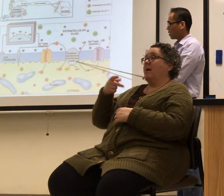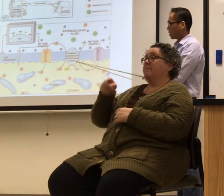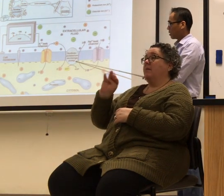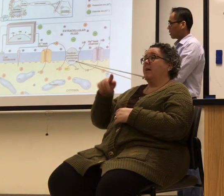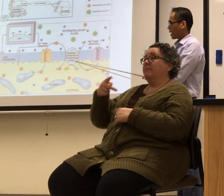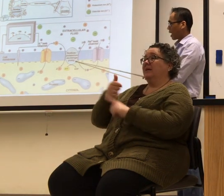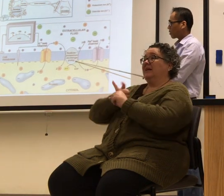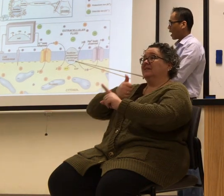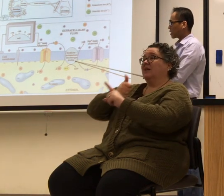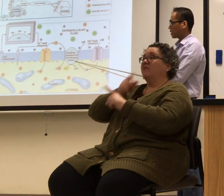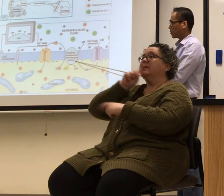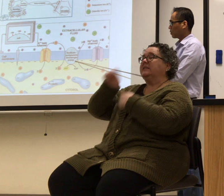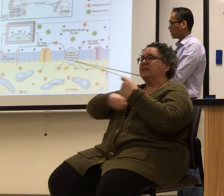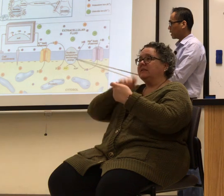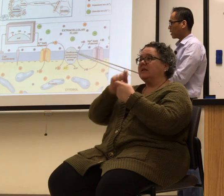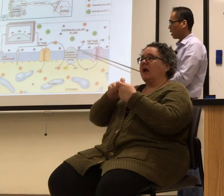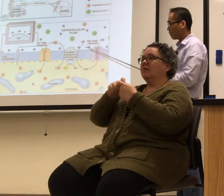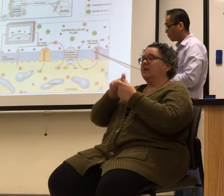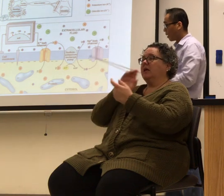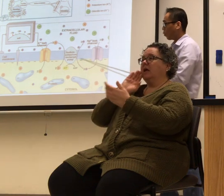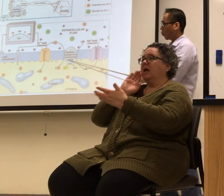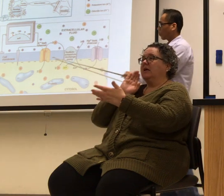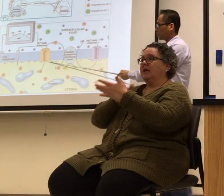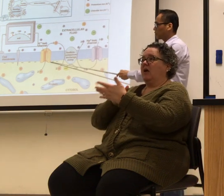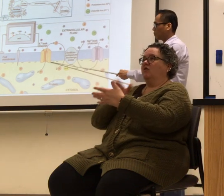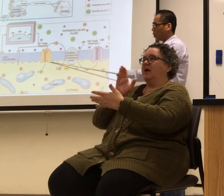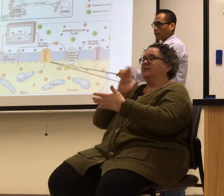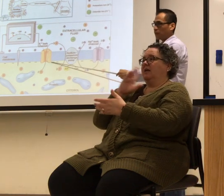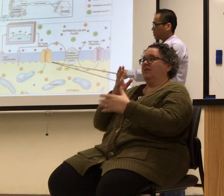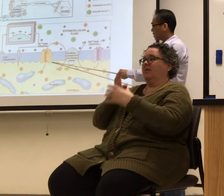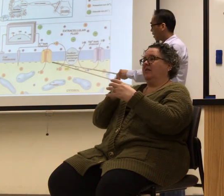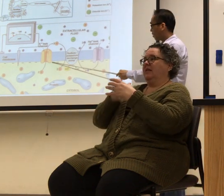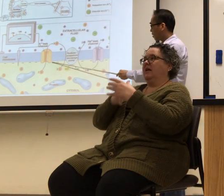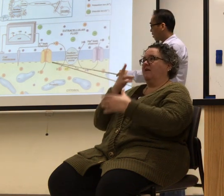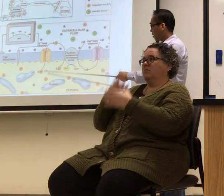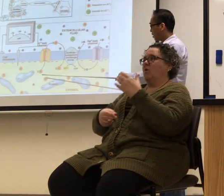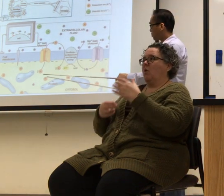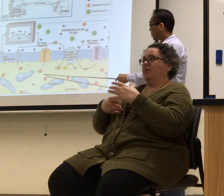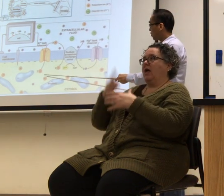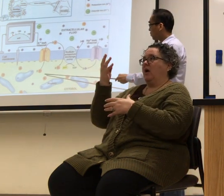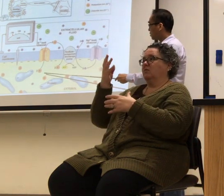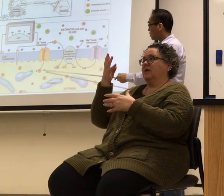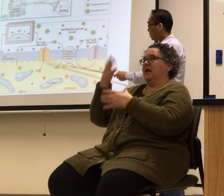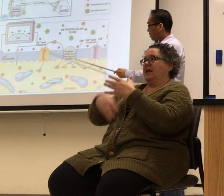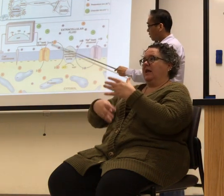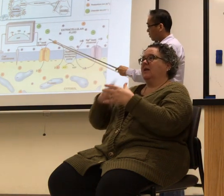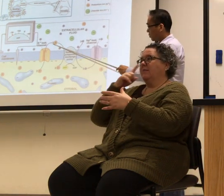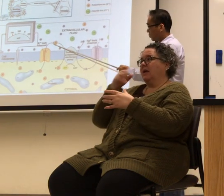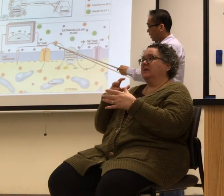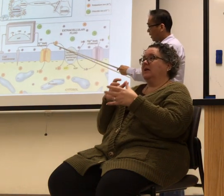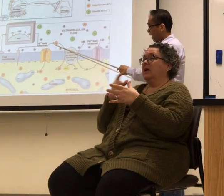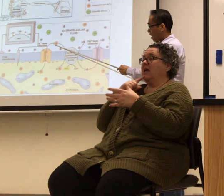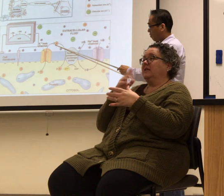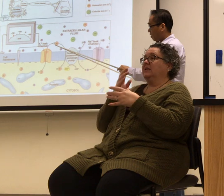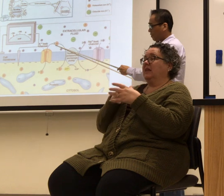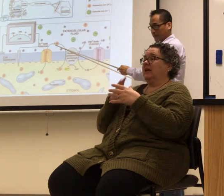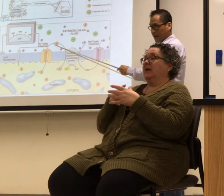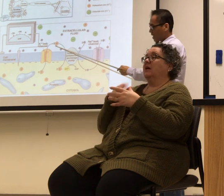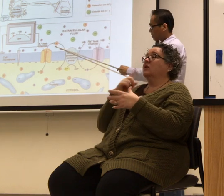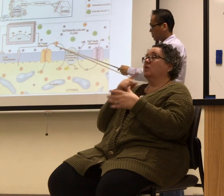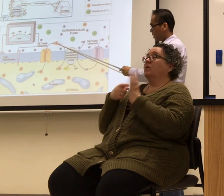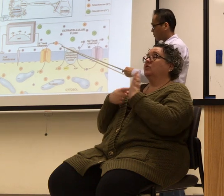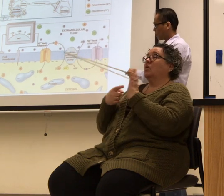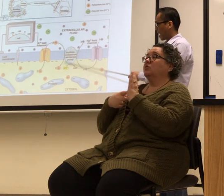exactly counteracting the leak of both, because they're both in the cell. It shows the two leaking out